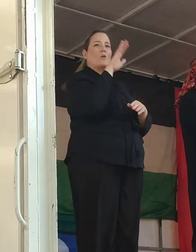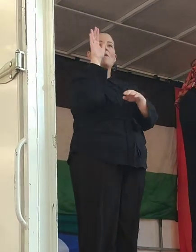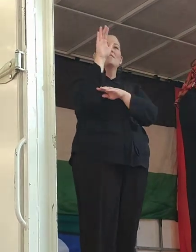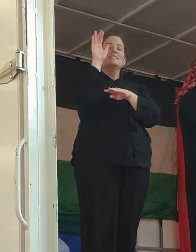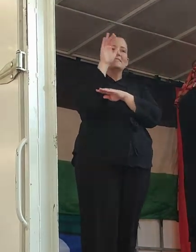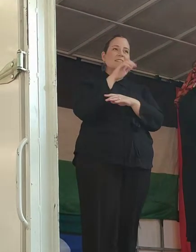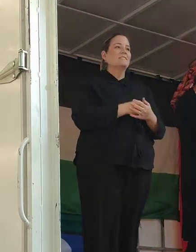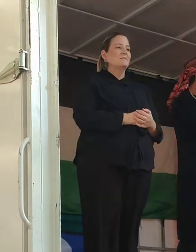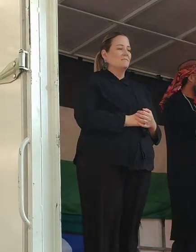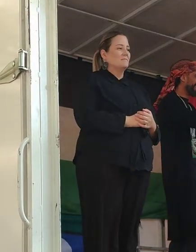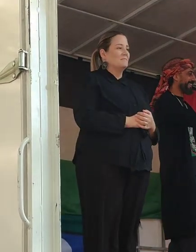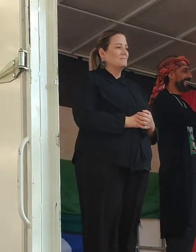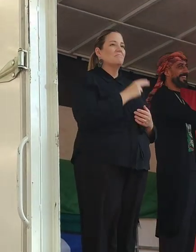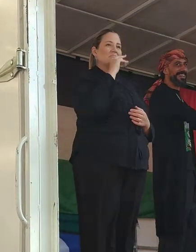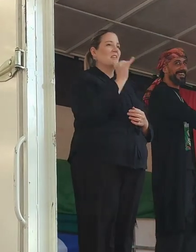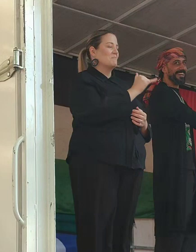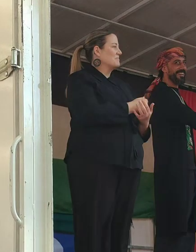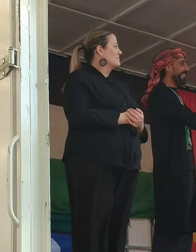Yalla, Ammo, yalla.